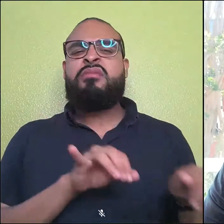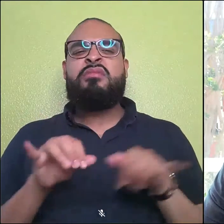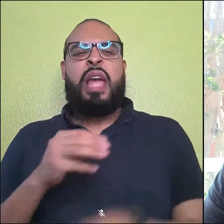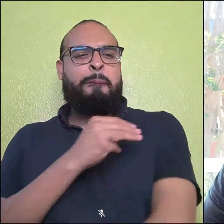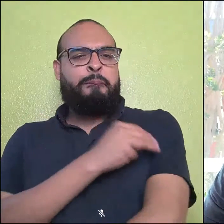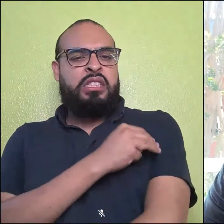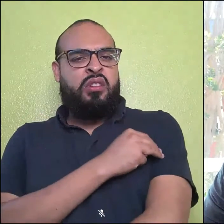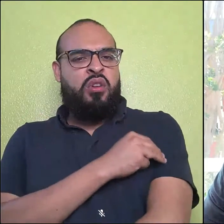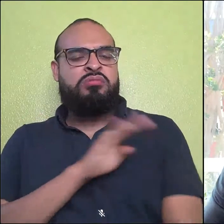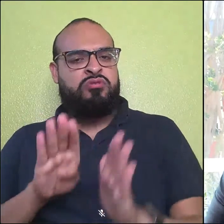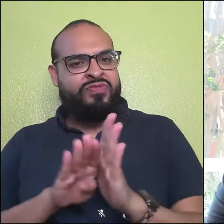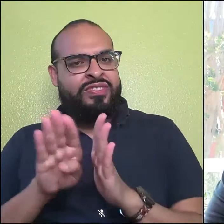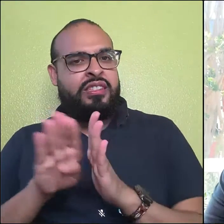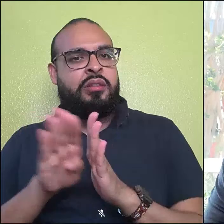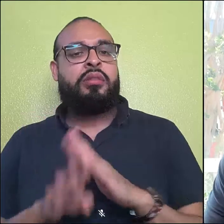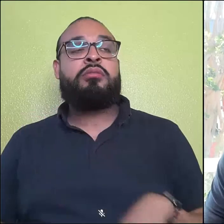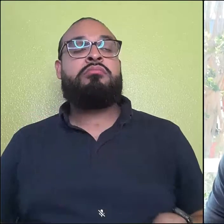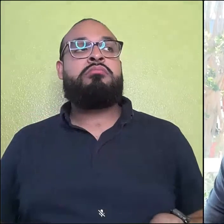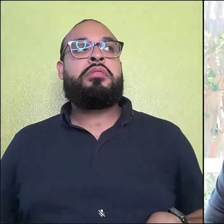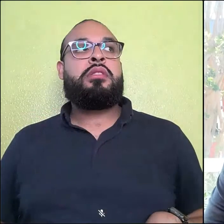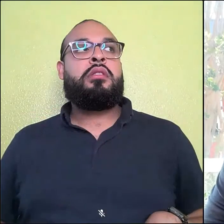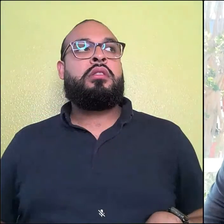to be with yourself in that way.